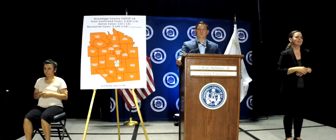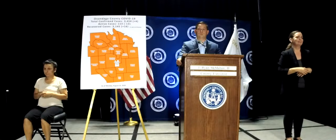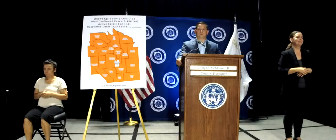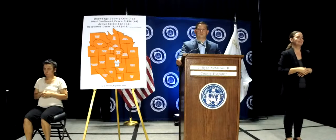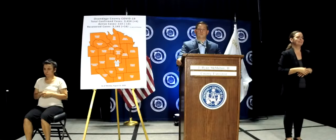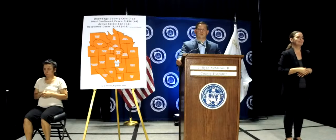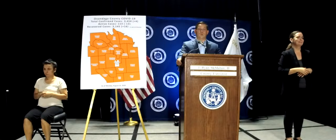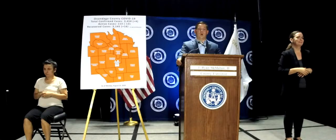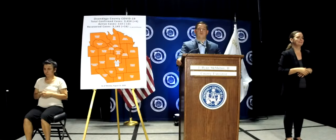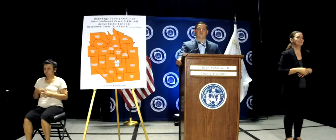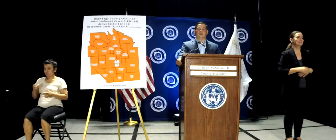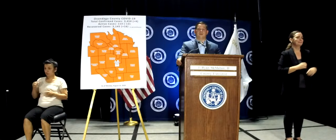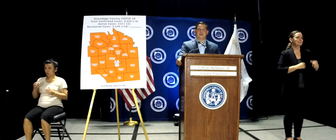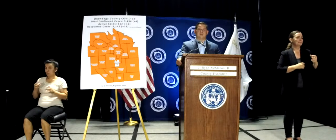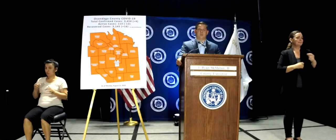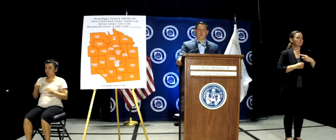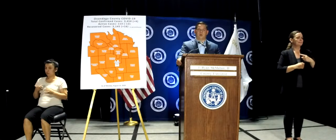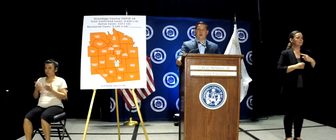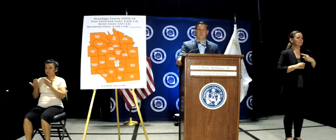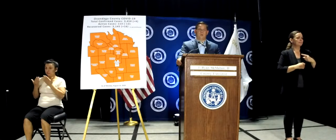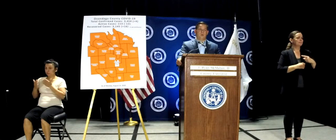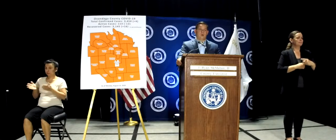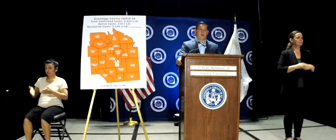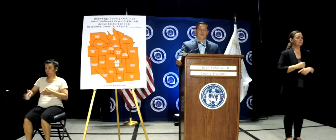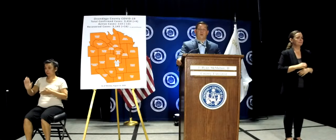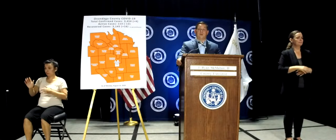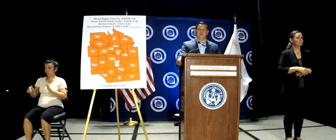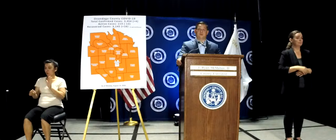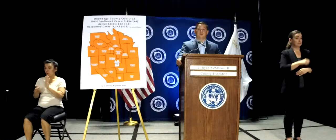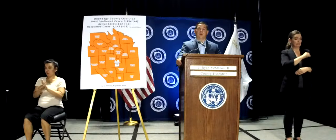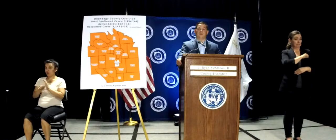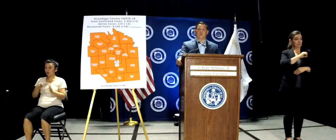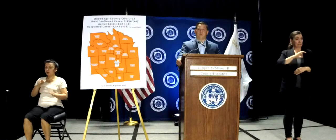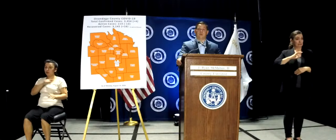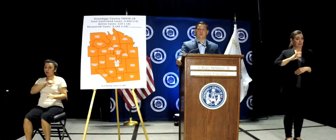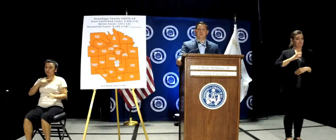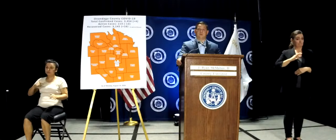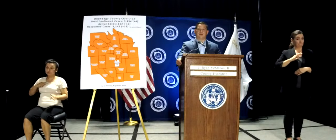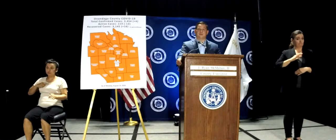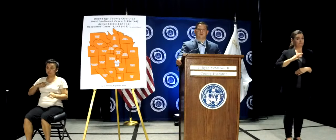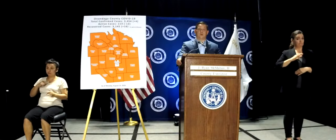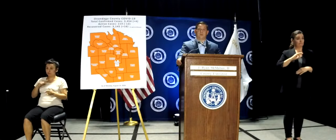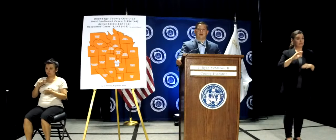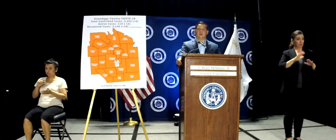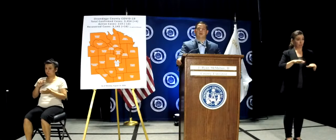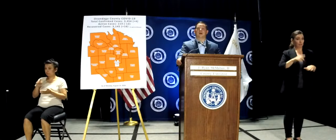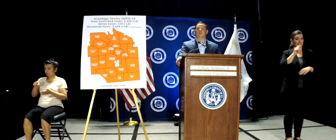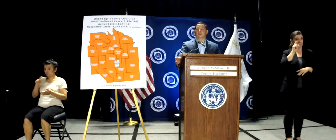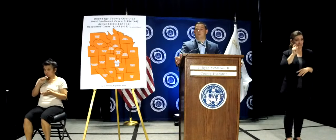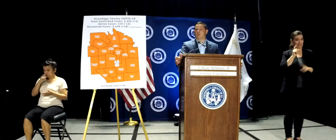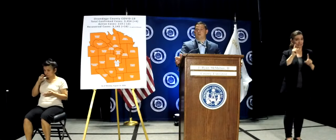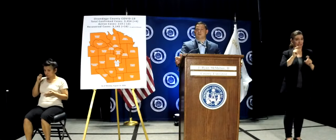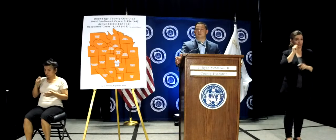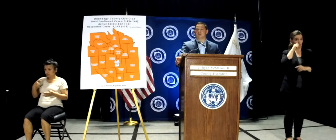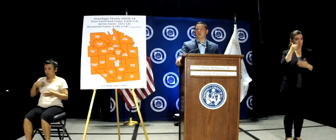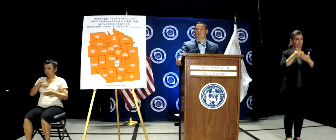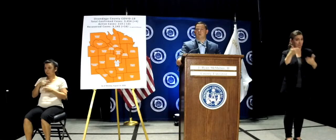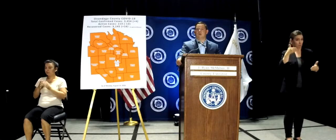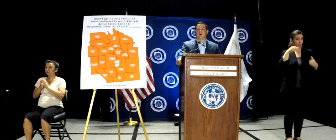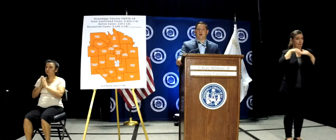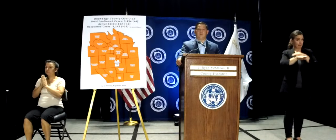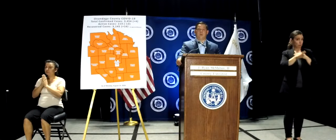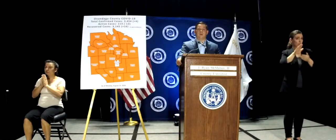going back to school? We're offering a testing program with all the districts where all the employees should be tested going back. That will be the employee's decision,